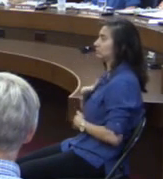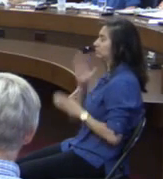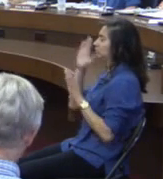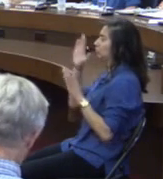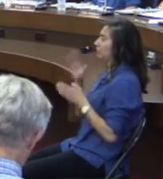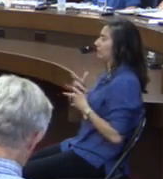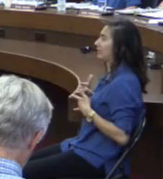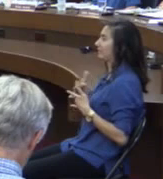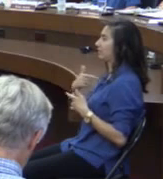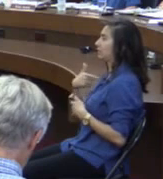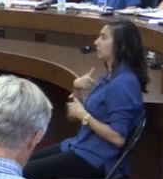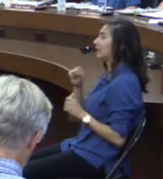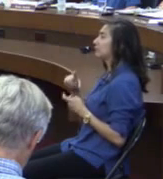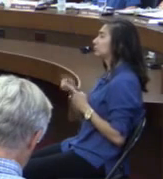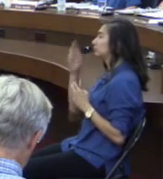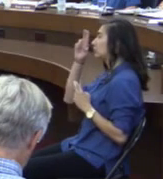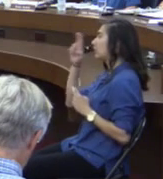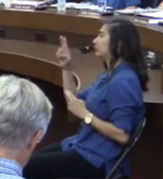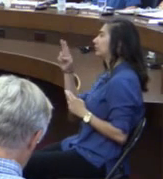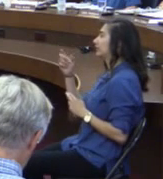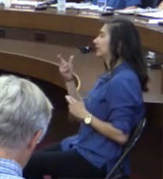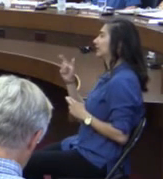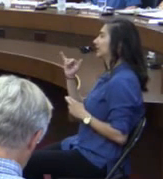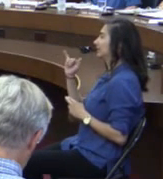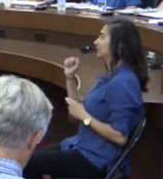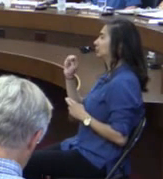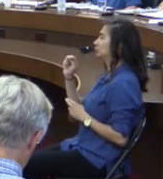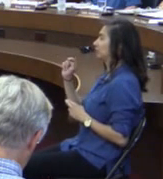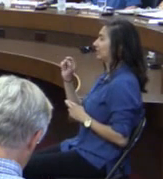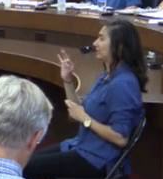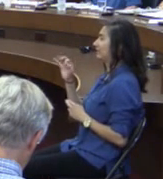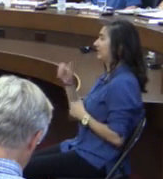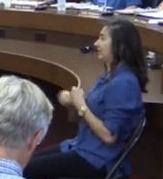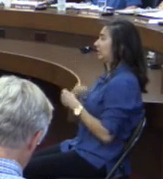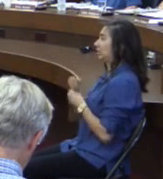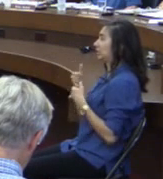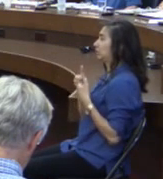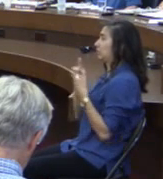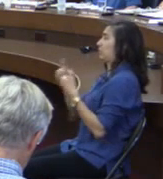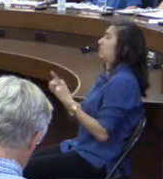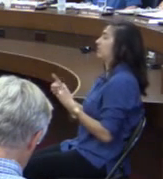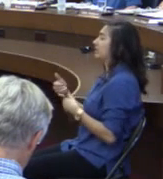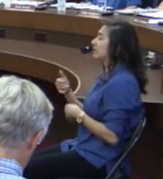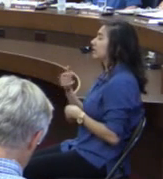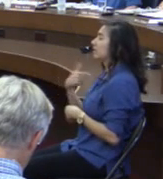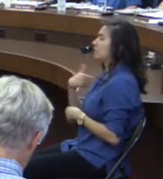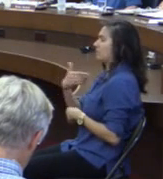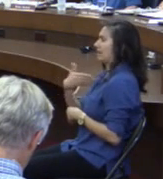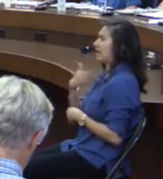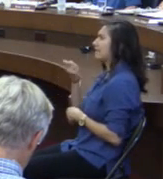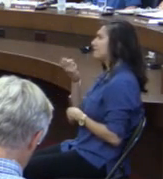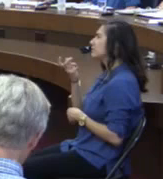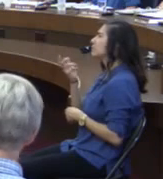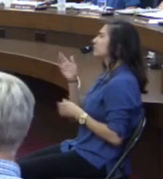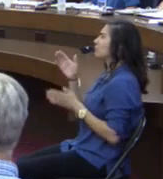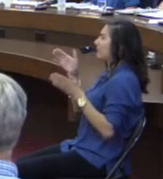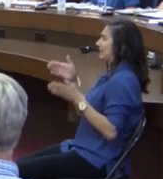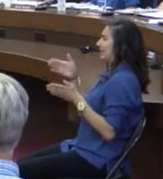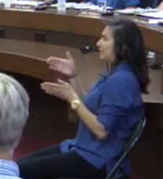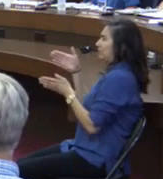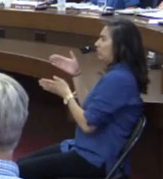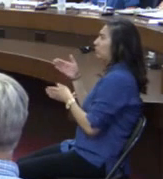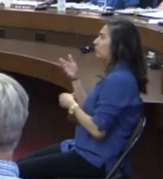event where we were able to honor our Giant of the Year award recipients. And we have folks who we honor in four